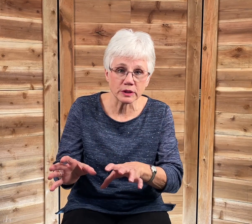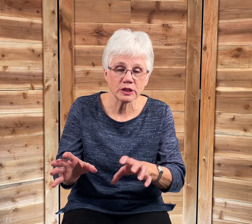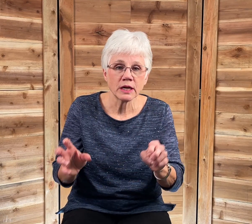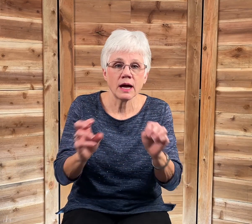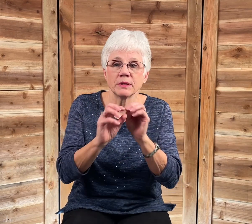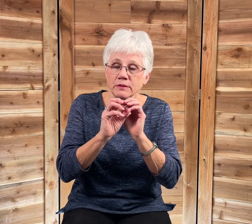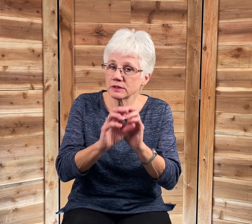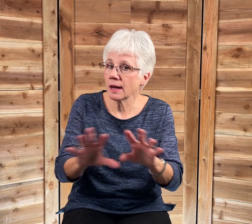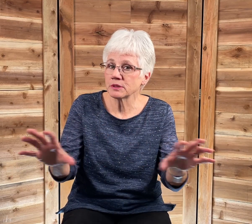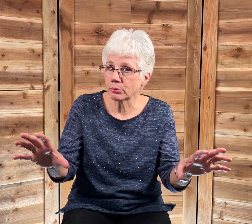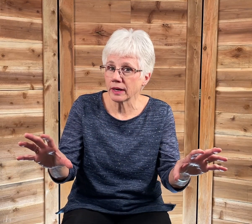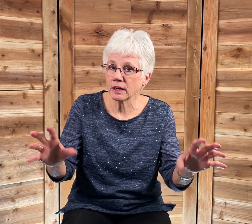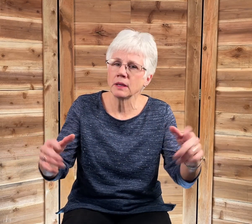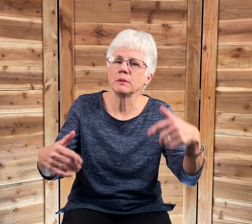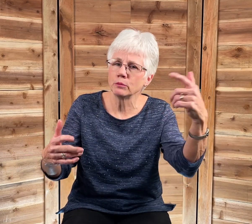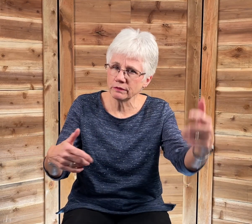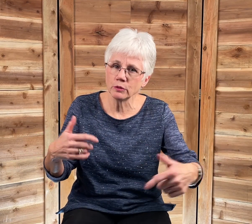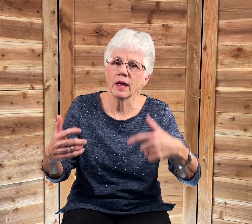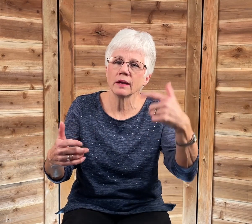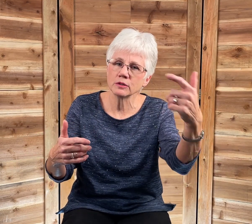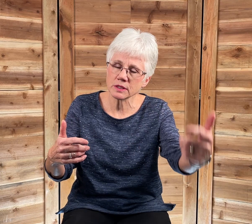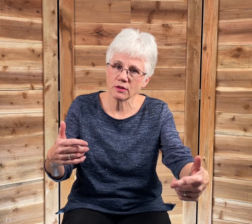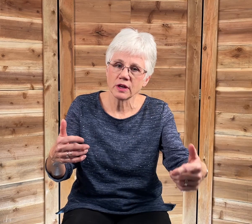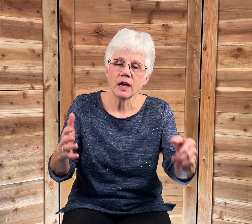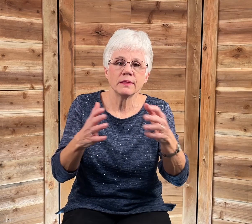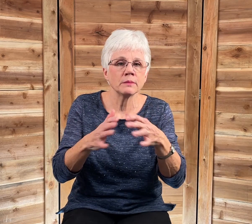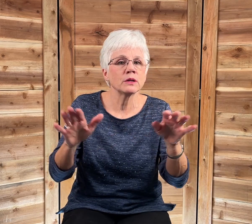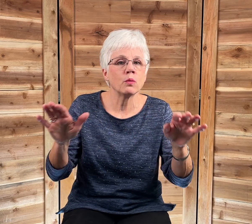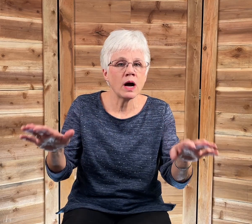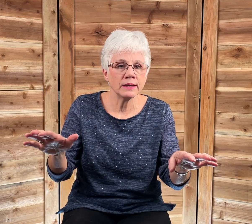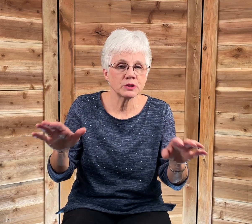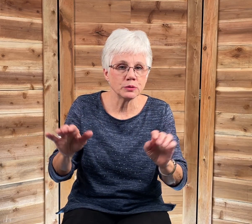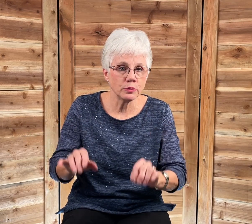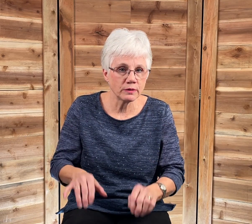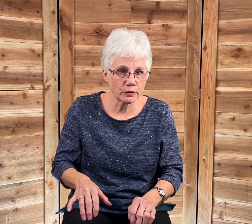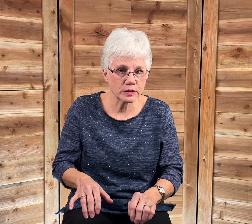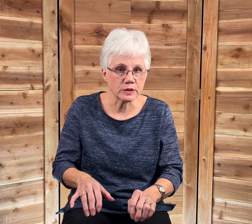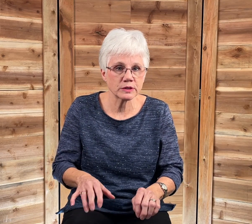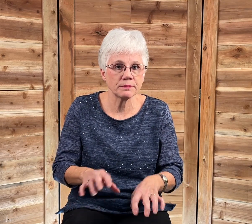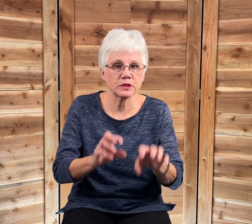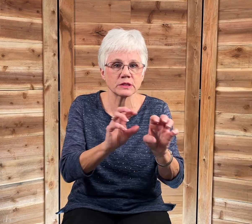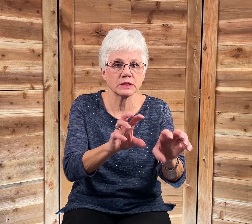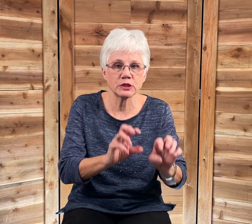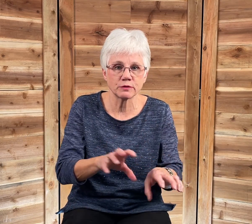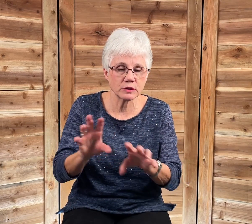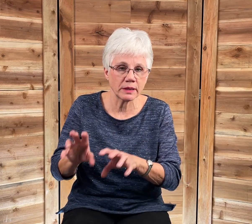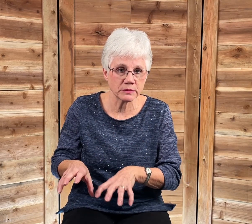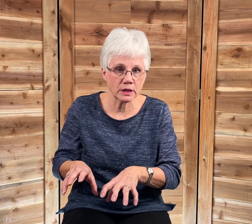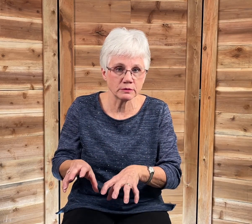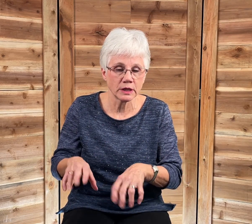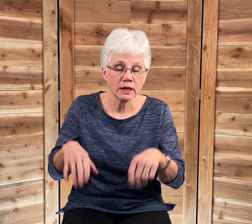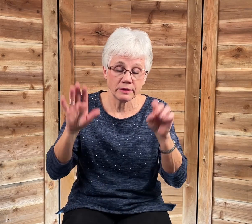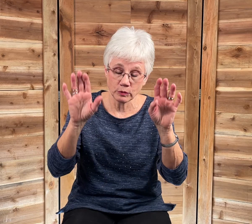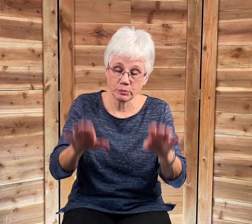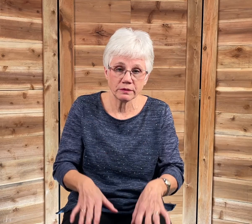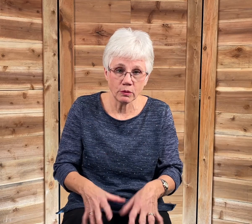and the bridge, I'm going to give you time to break and maybe review that yourself. And then I'm going to go on to the verses, just each verse by